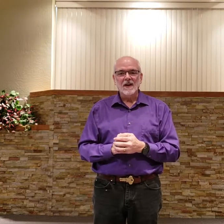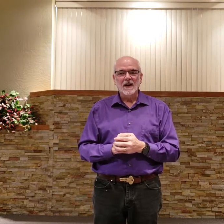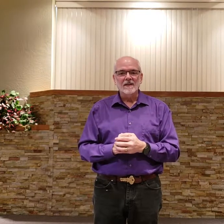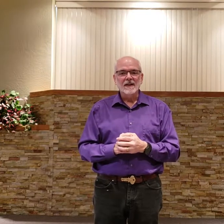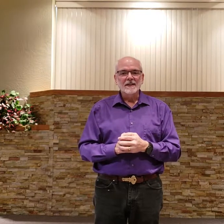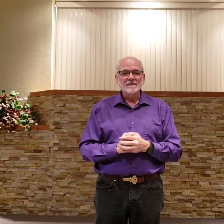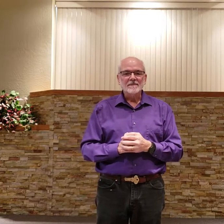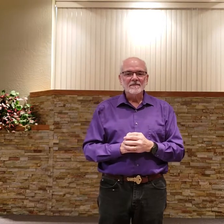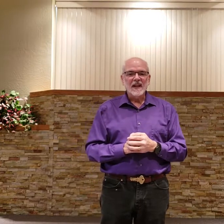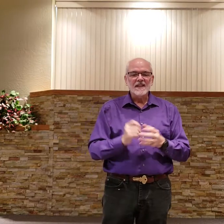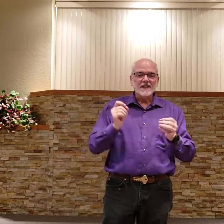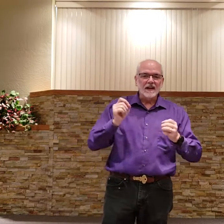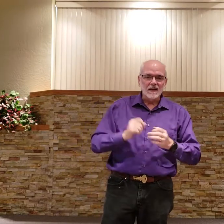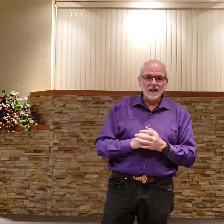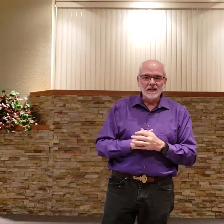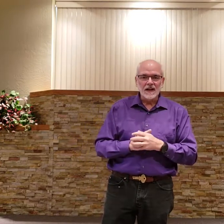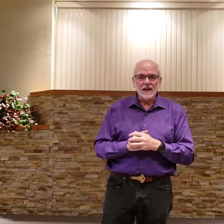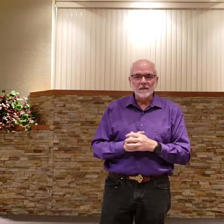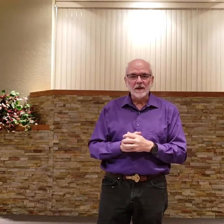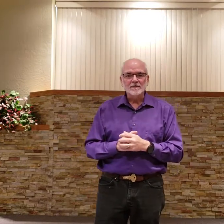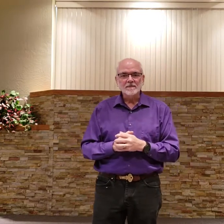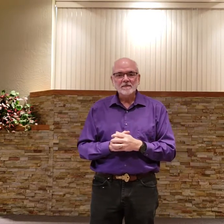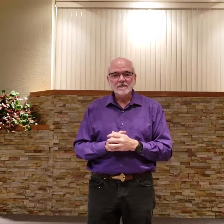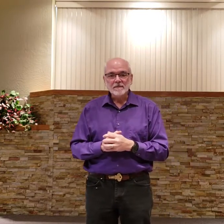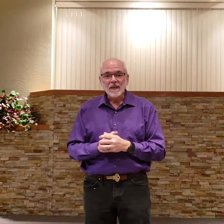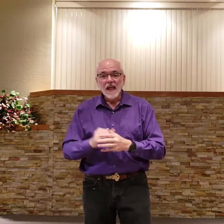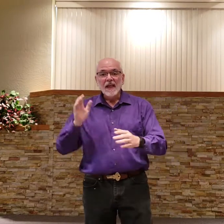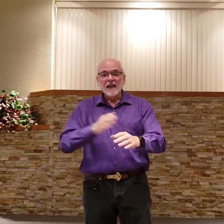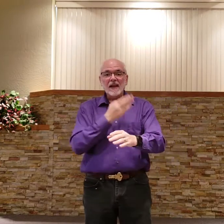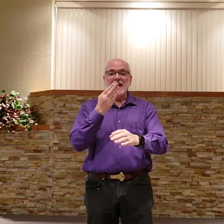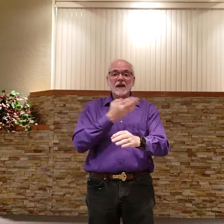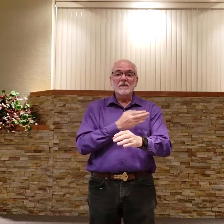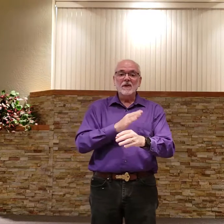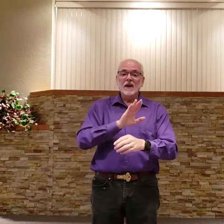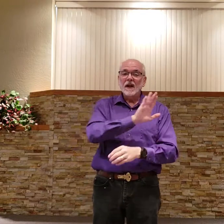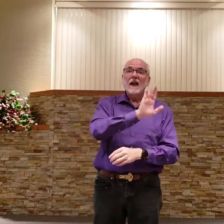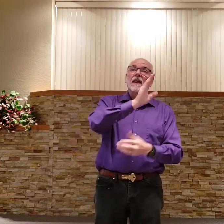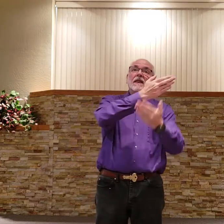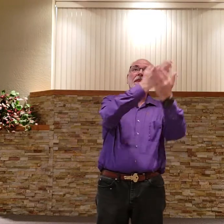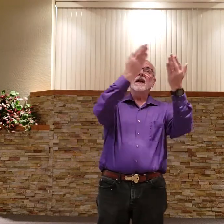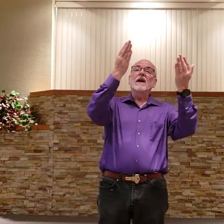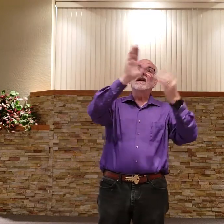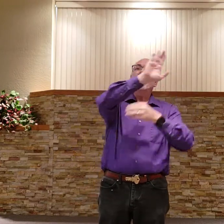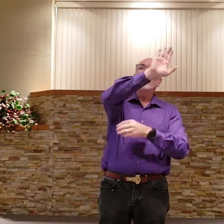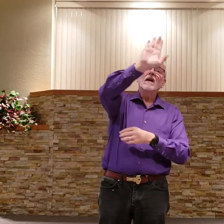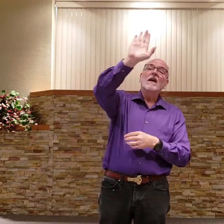right, insight, little insight into me. They hymned there,